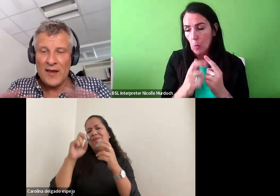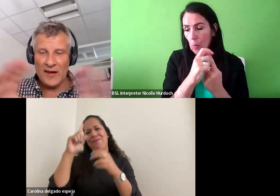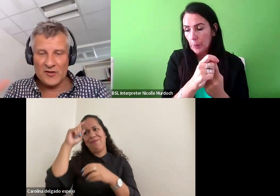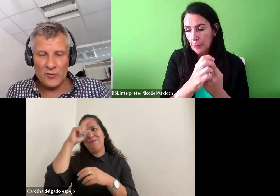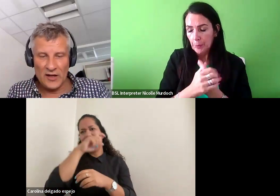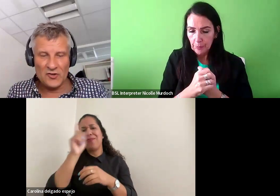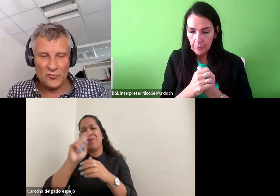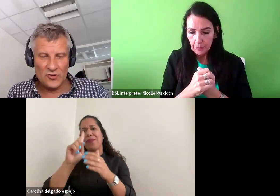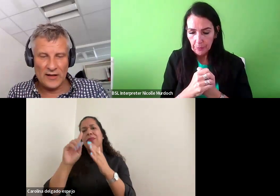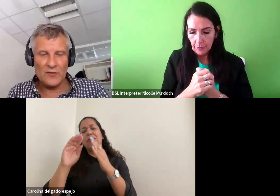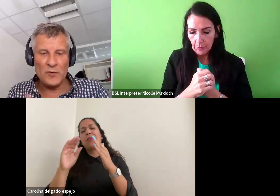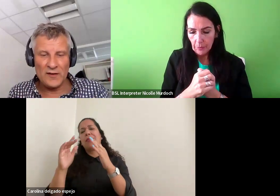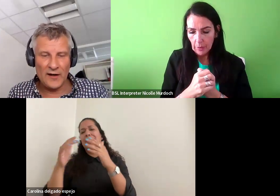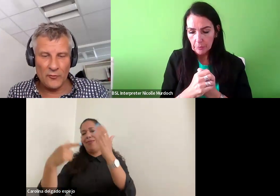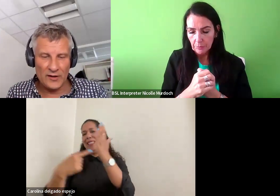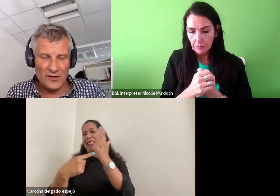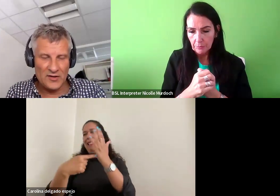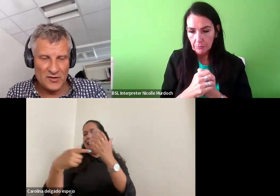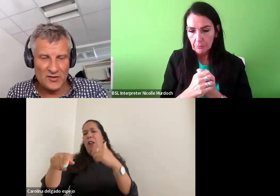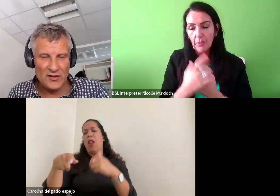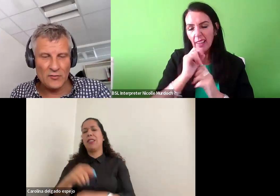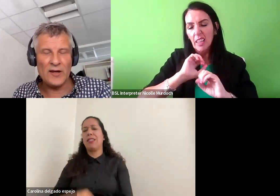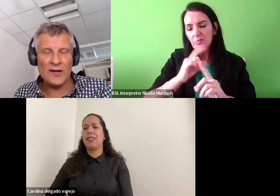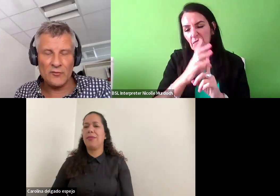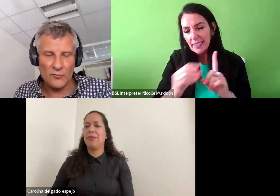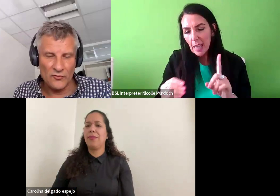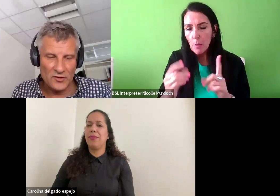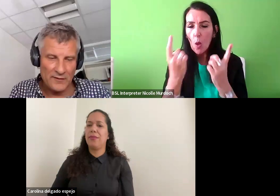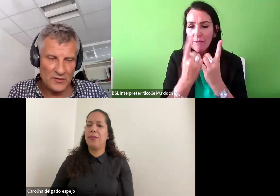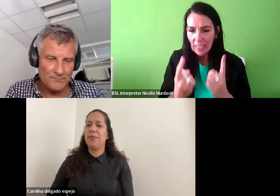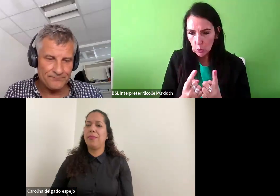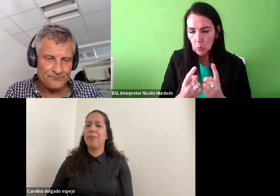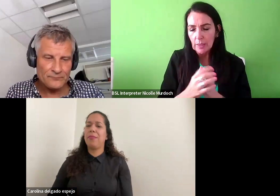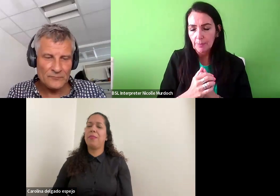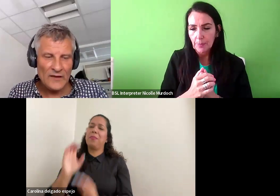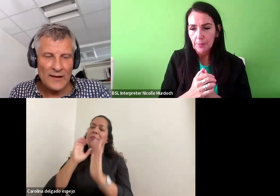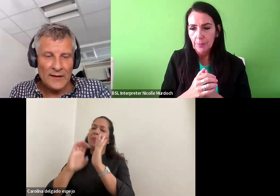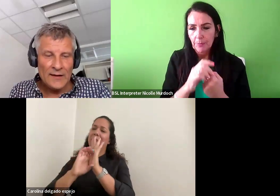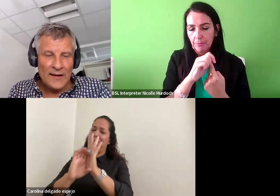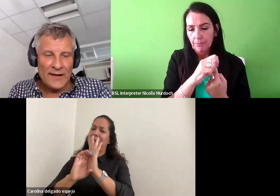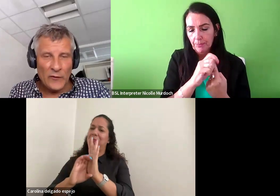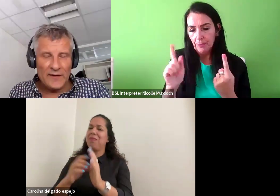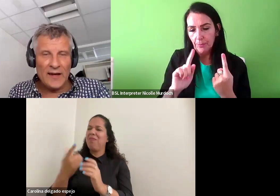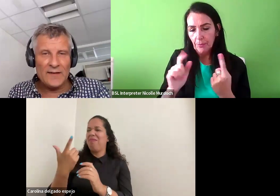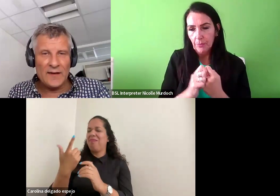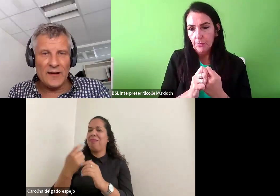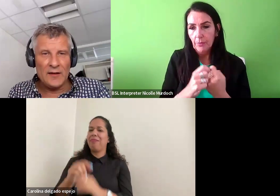indication as to the issues that humanitarian organizations need to take into consideration.